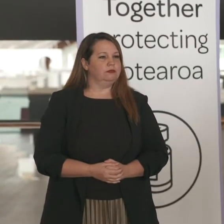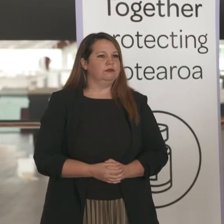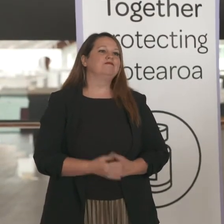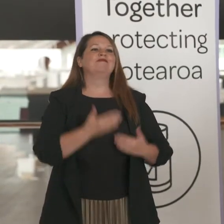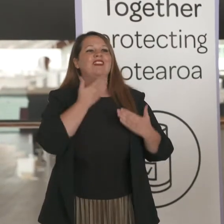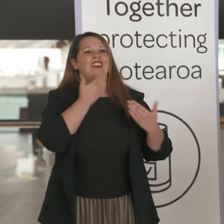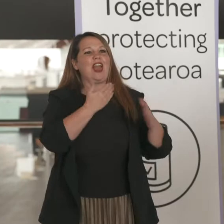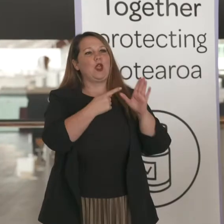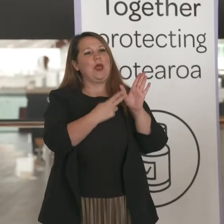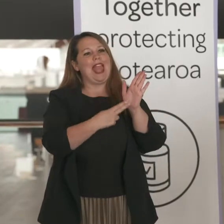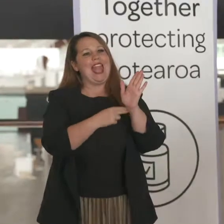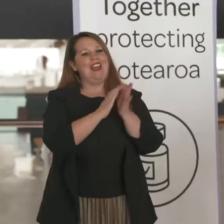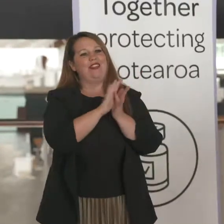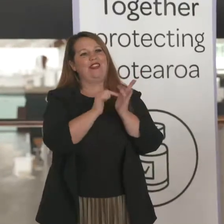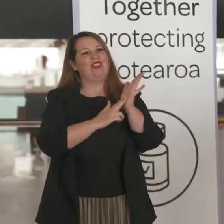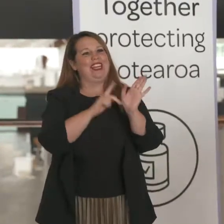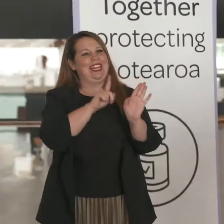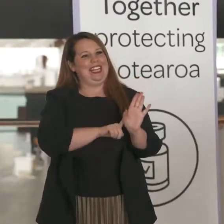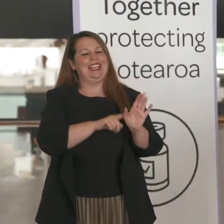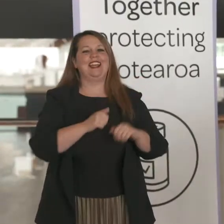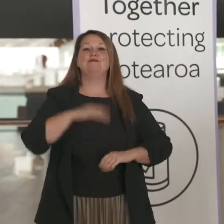Thanks, Anthony, and kia ora, everybody.